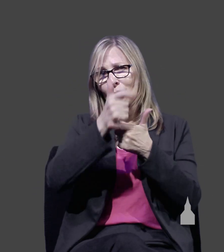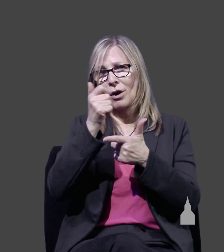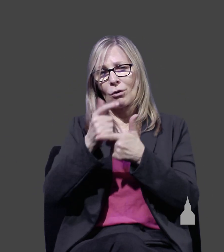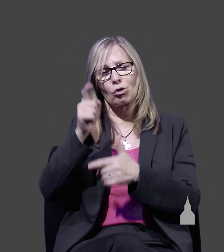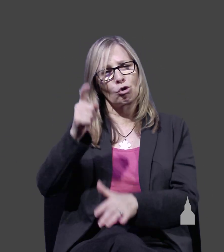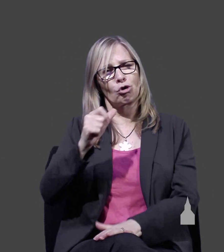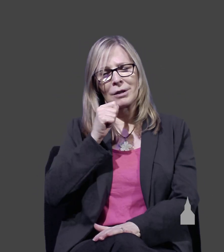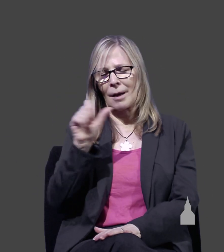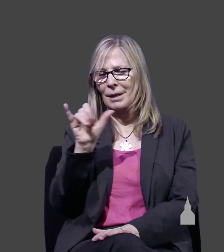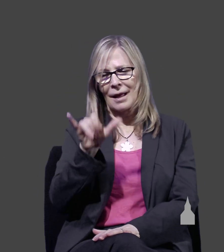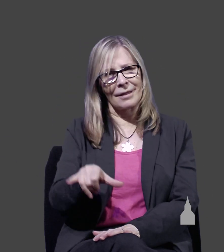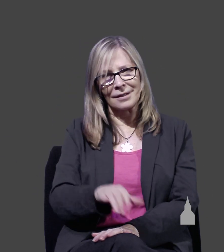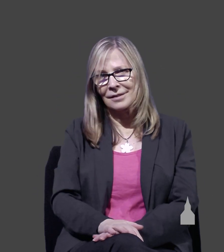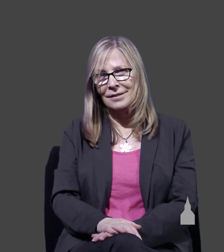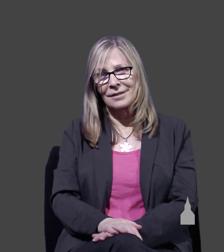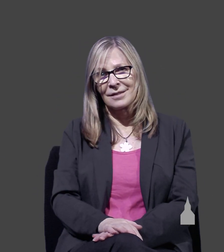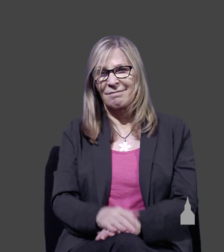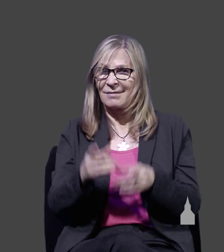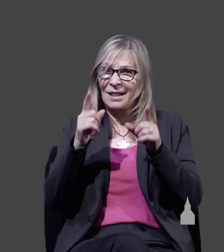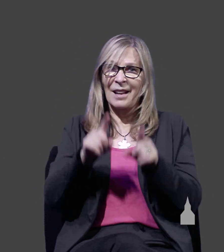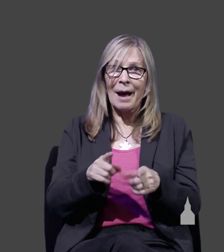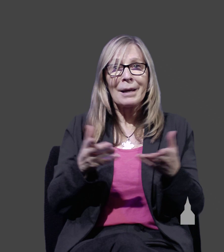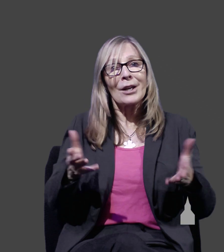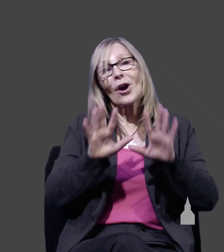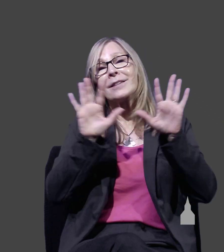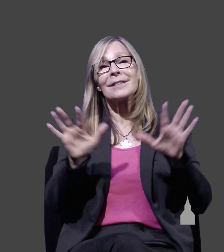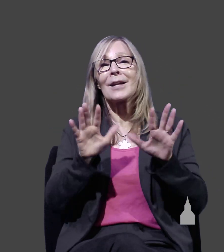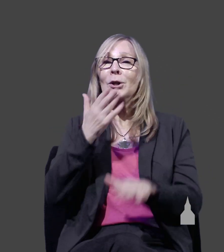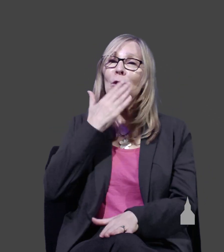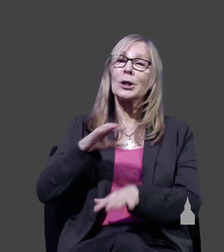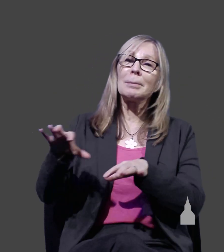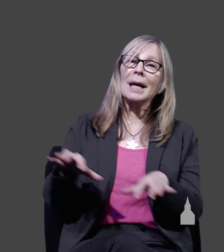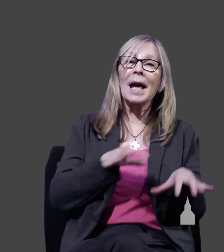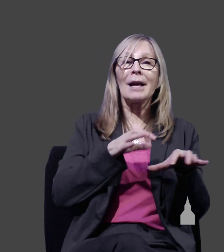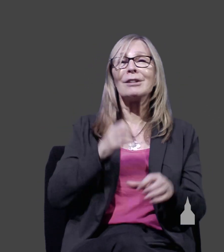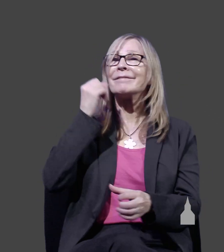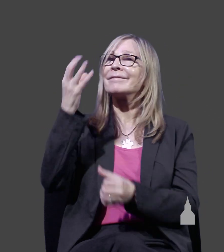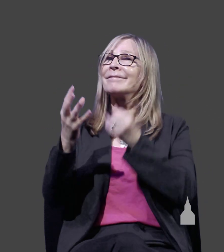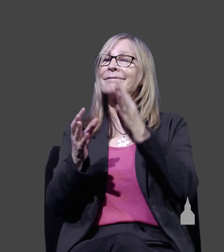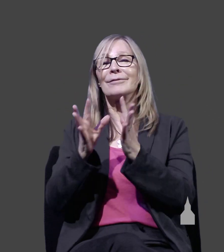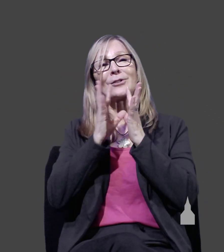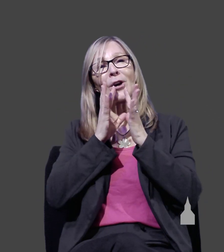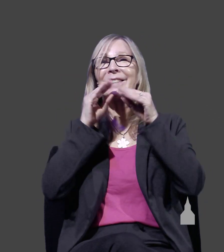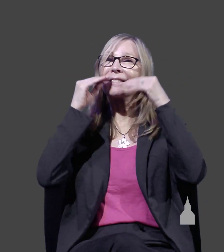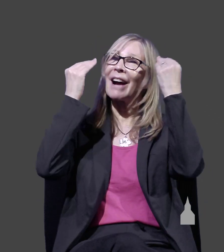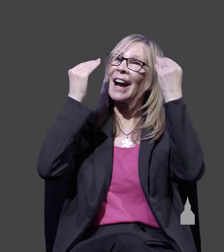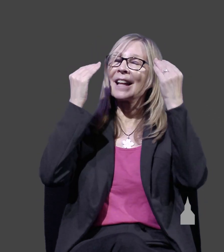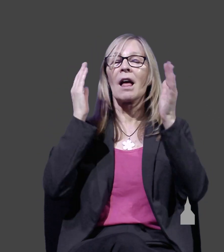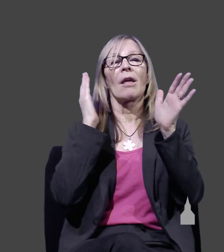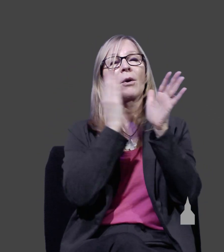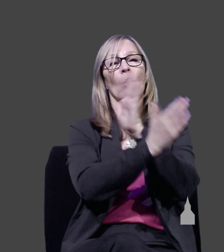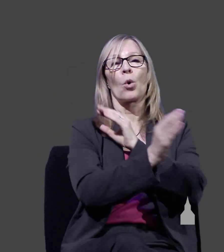It happens to us. We're here on Sunday and we're on our good behavior. We're singing songs and we're talking and we're smiling. And then we go to the